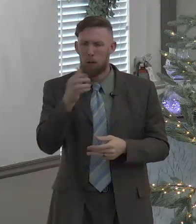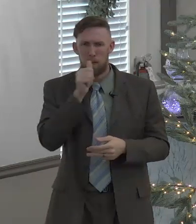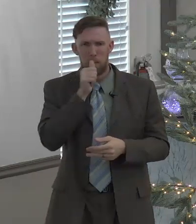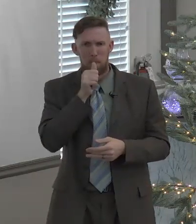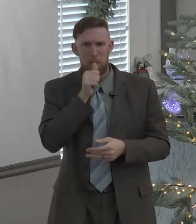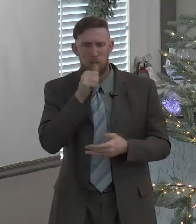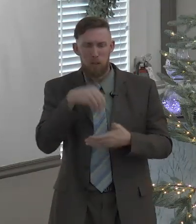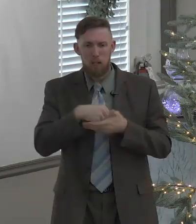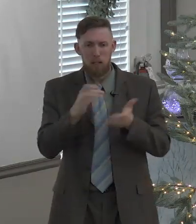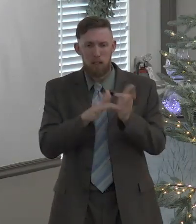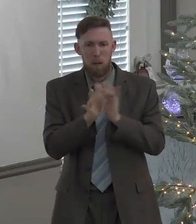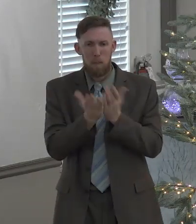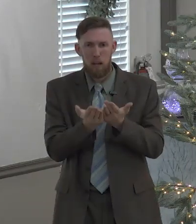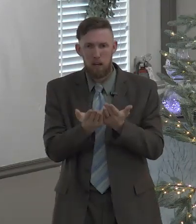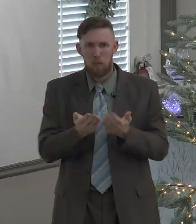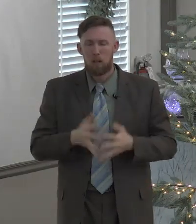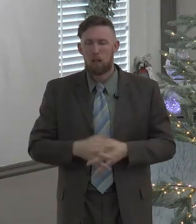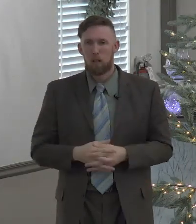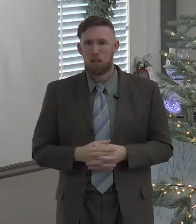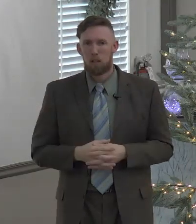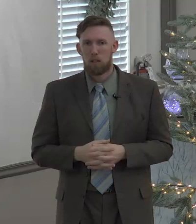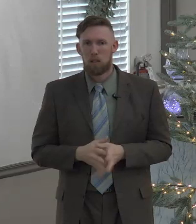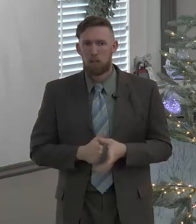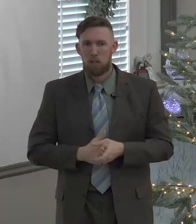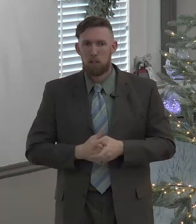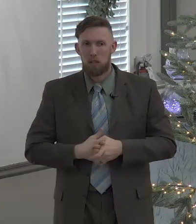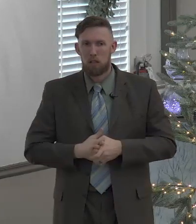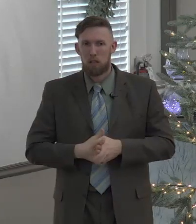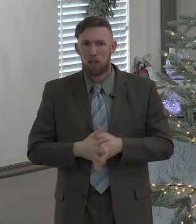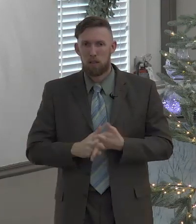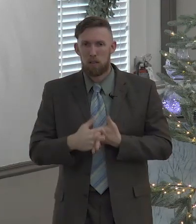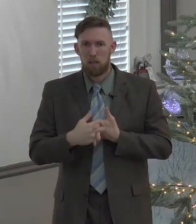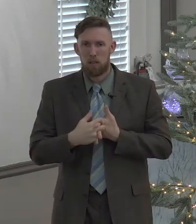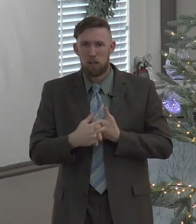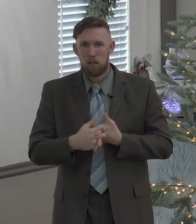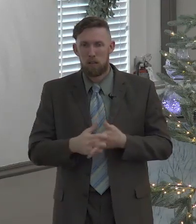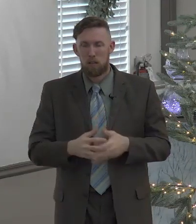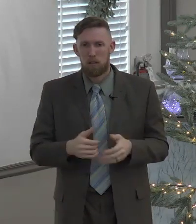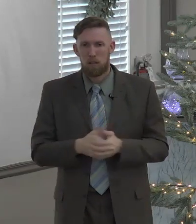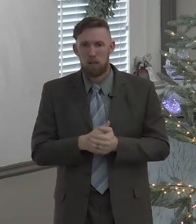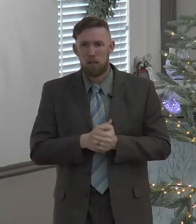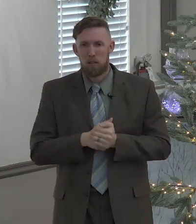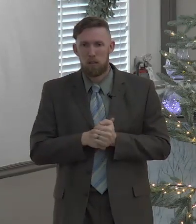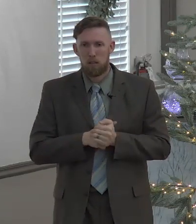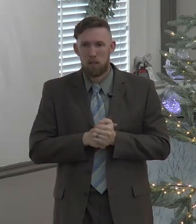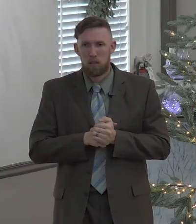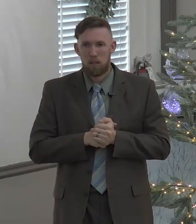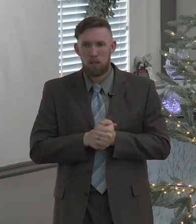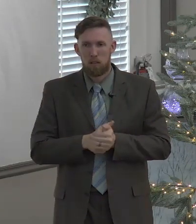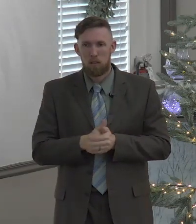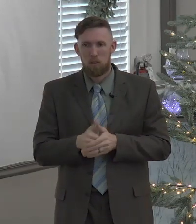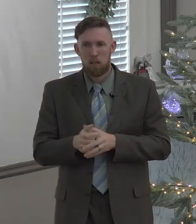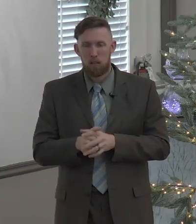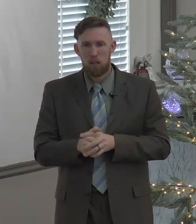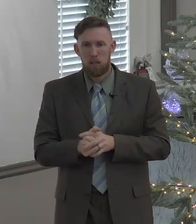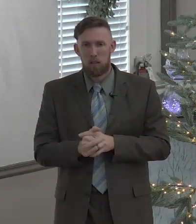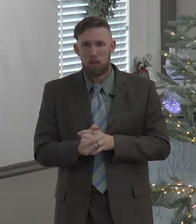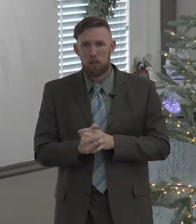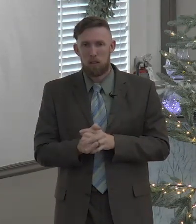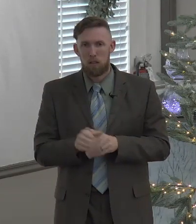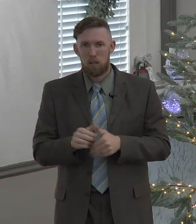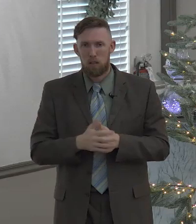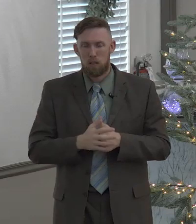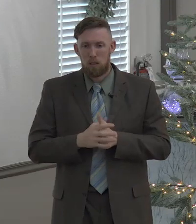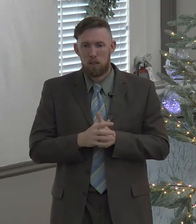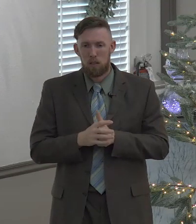is one of the marvelous mysteries in the Bible. I don't know that we're going to get any answers for this. There's medical people in this room. Don't think